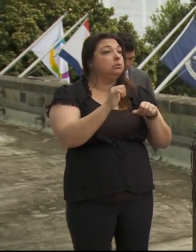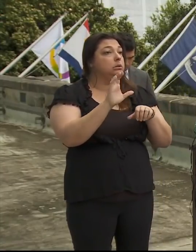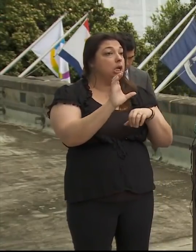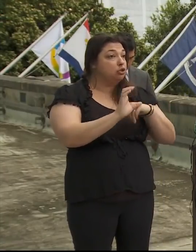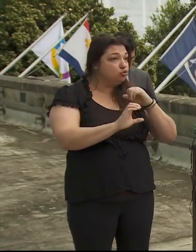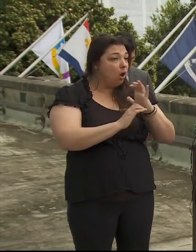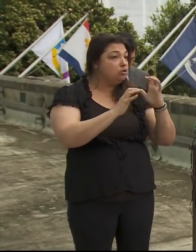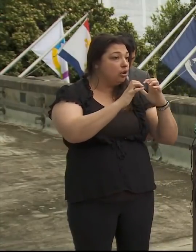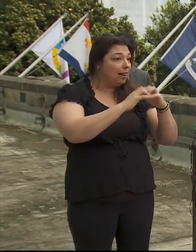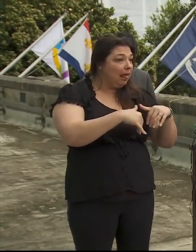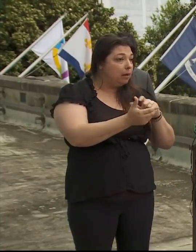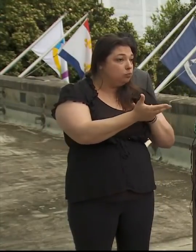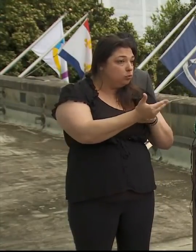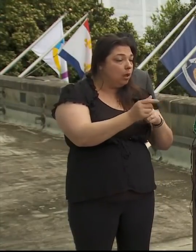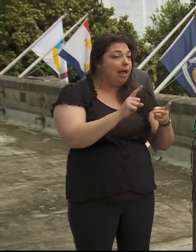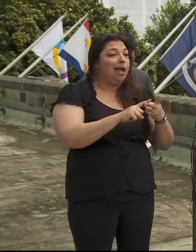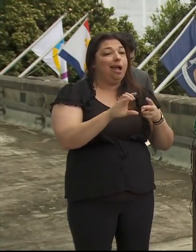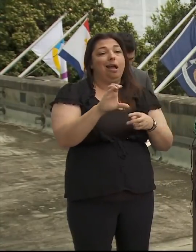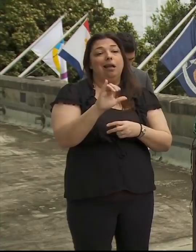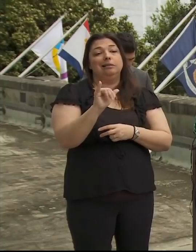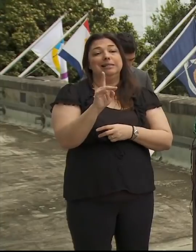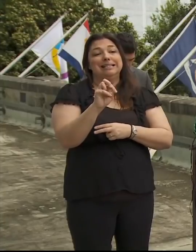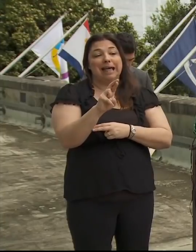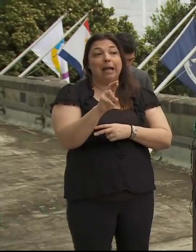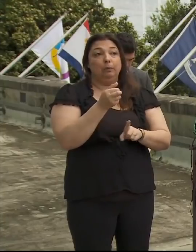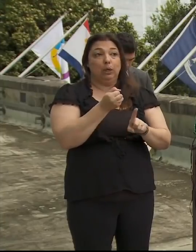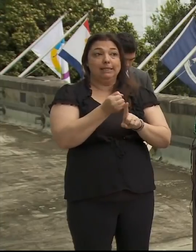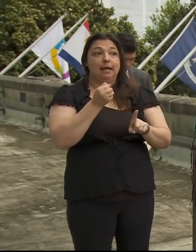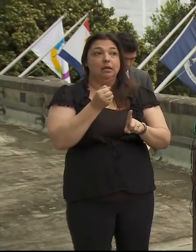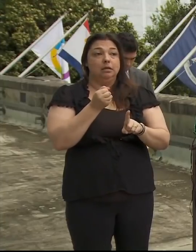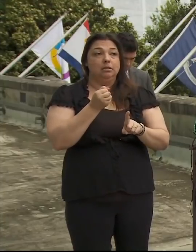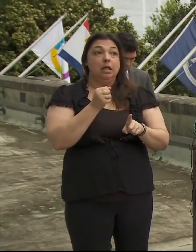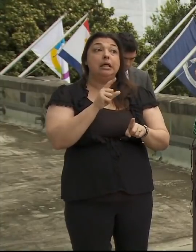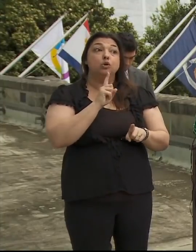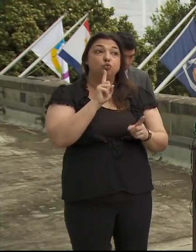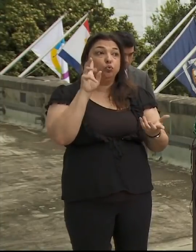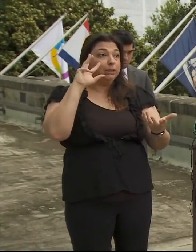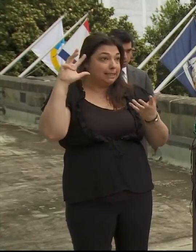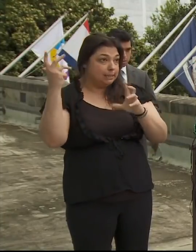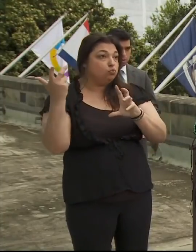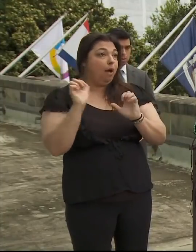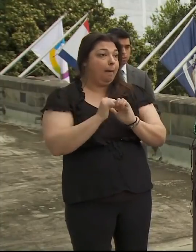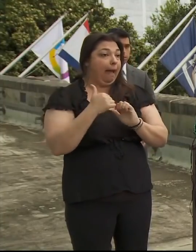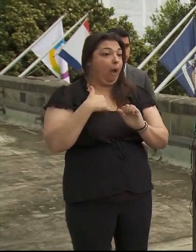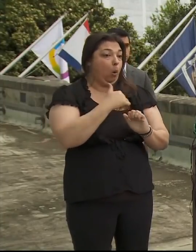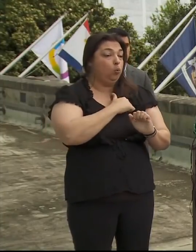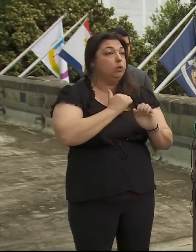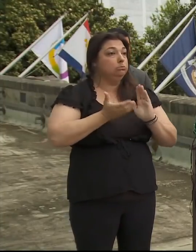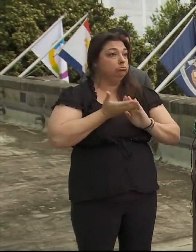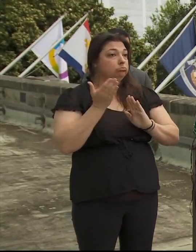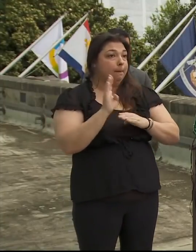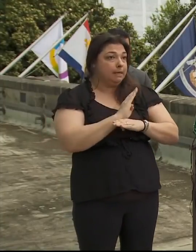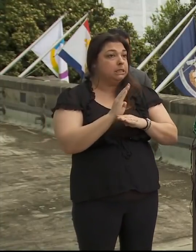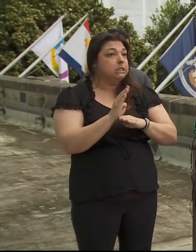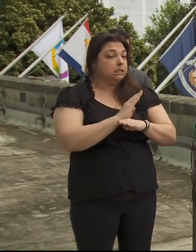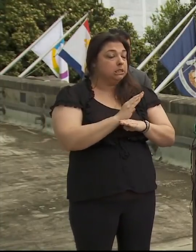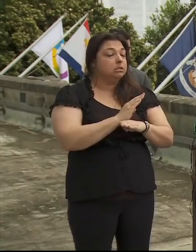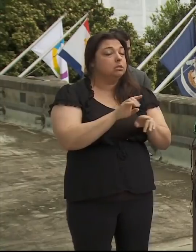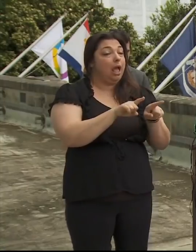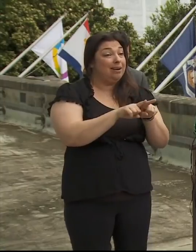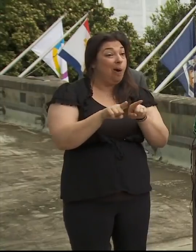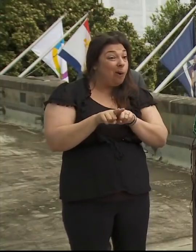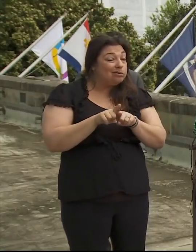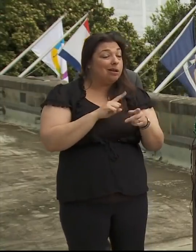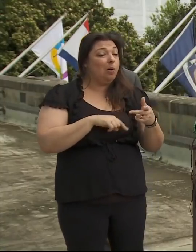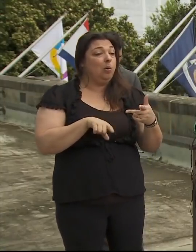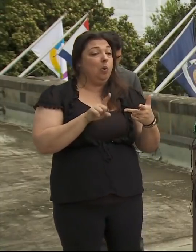as the cyber attack that truly did disrupt how we do business as a city. And in addition to